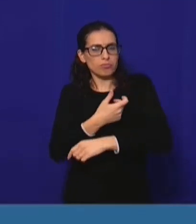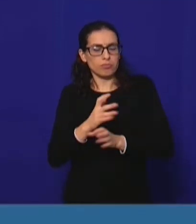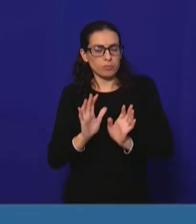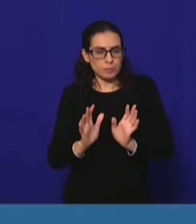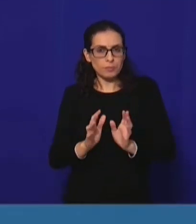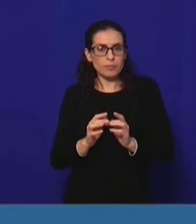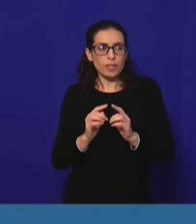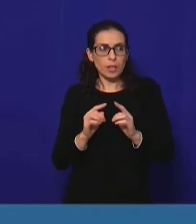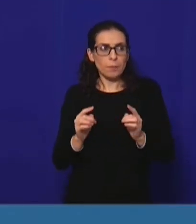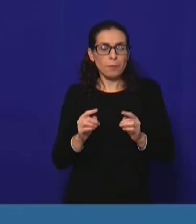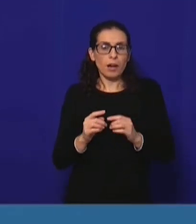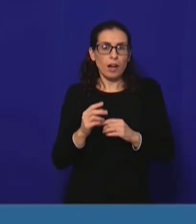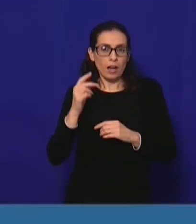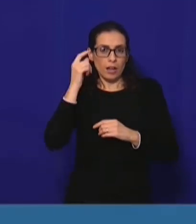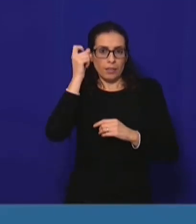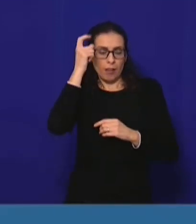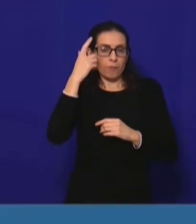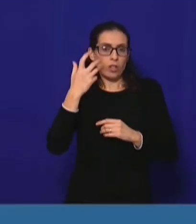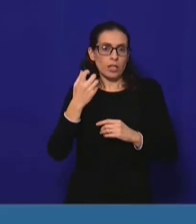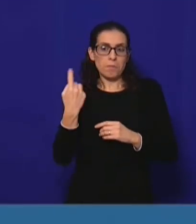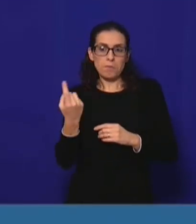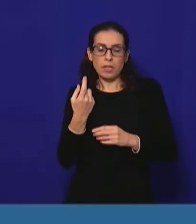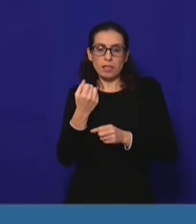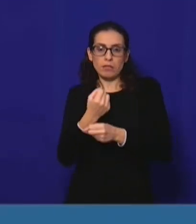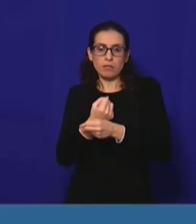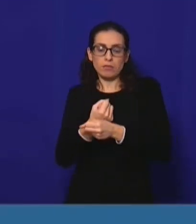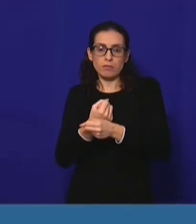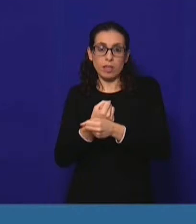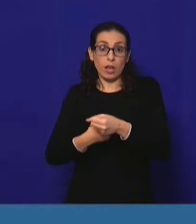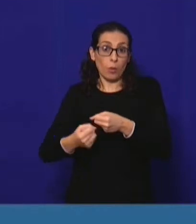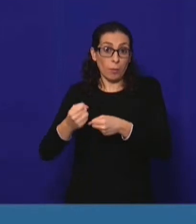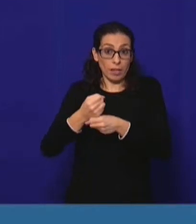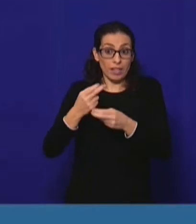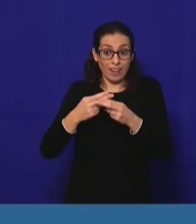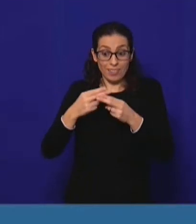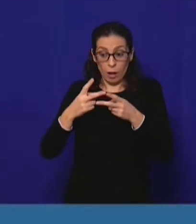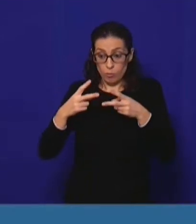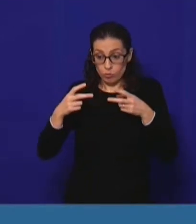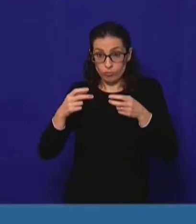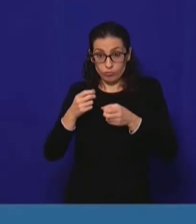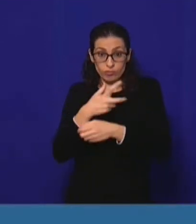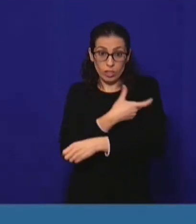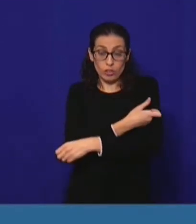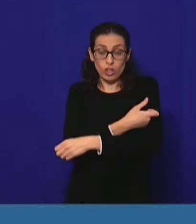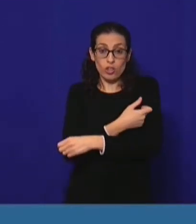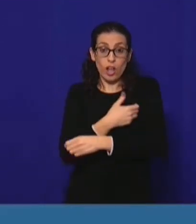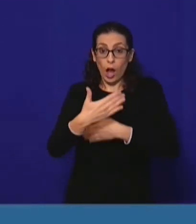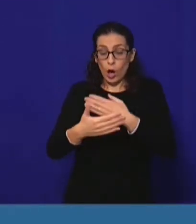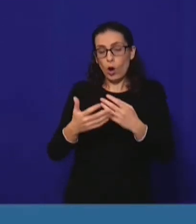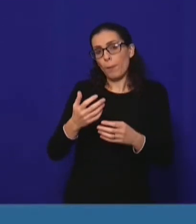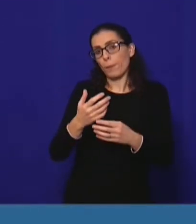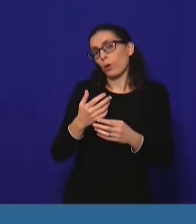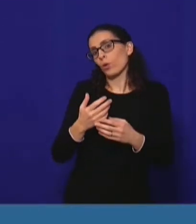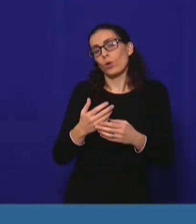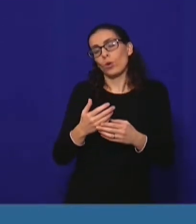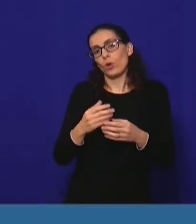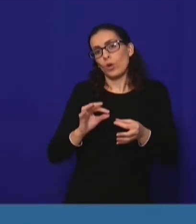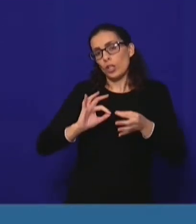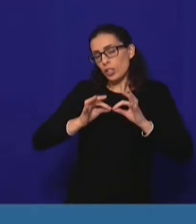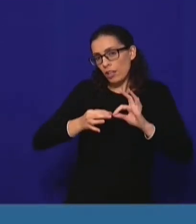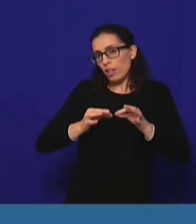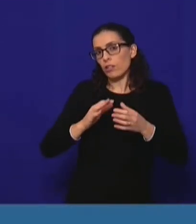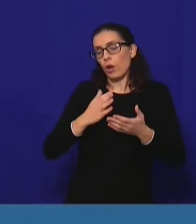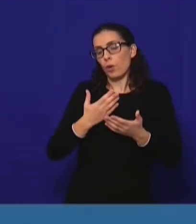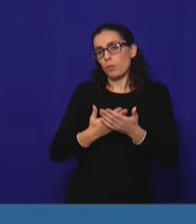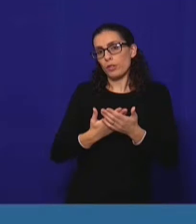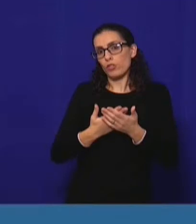dejjem għandek l-istudji mill-kumpaniji li jiżviluppaw il-vaccines li jibqgħu jaraw u jaddattaw ukoll is-sitwazzjoni ħalli jaraw xi qed jiġri